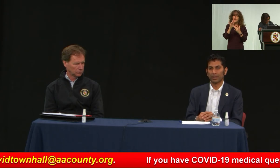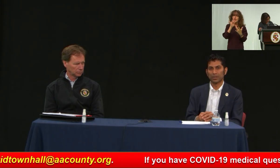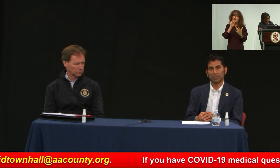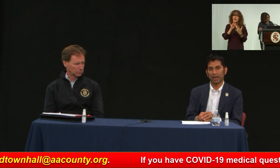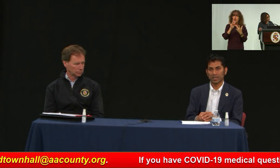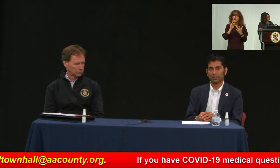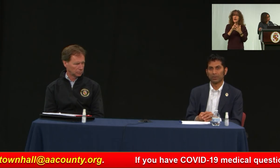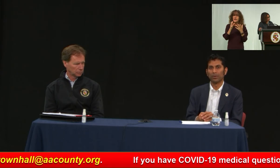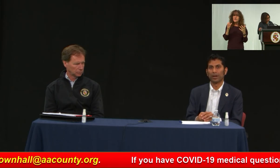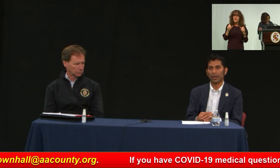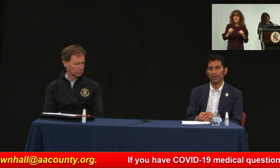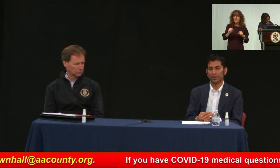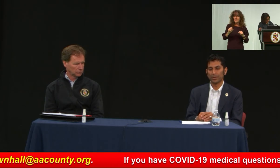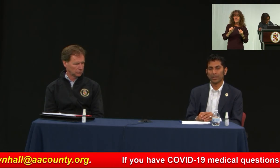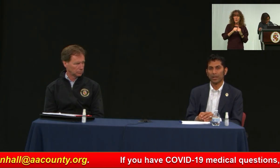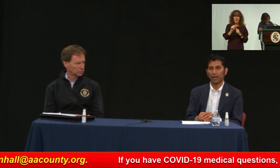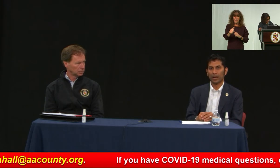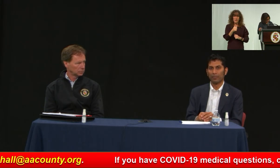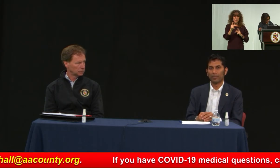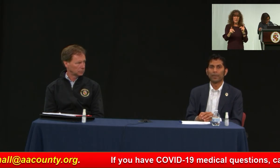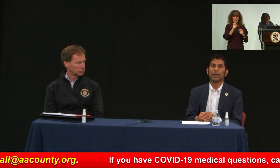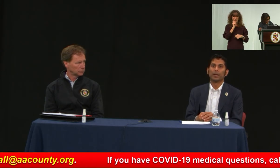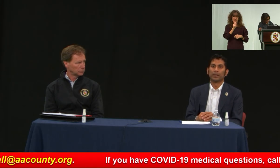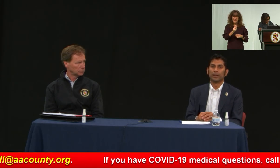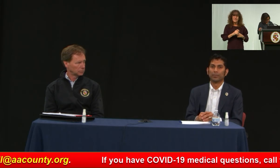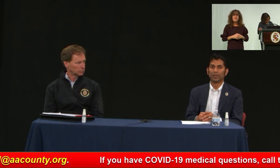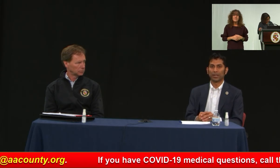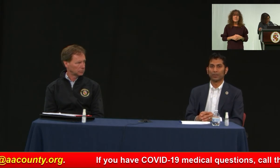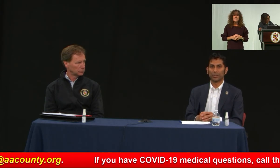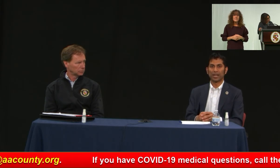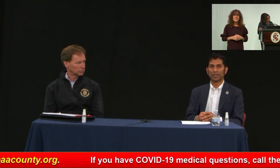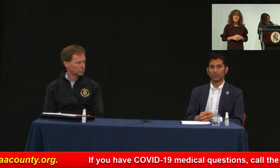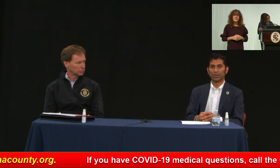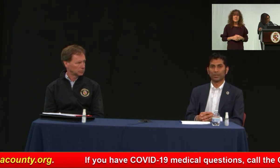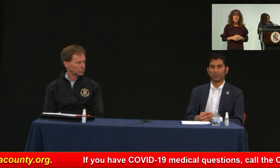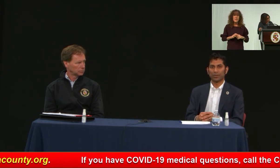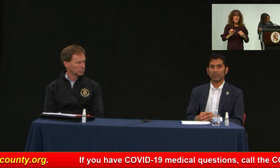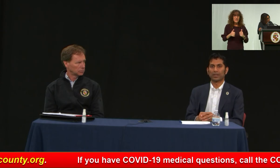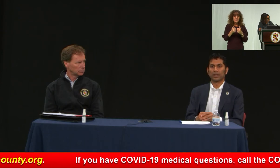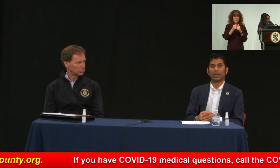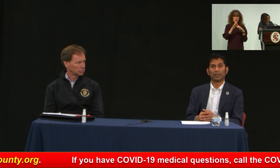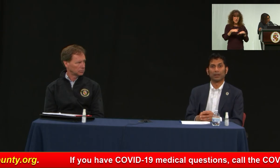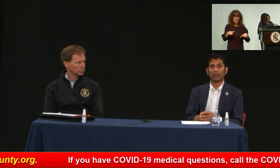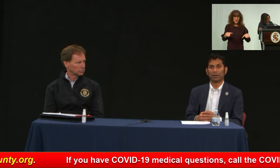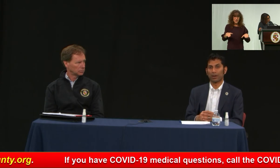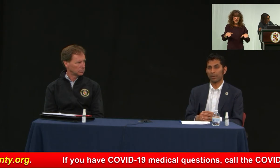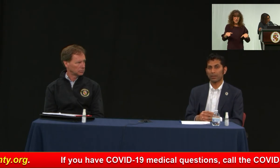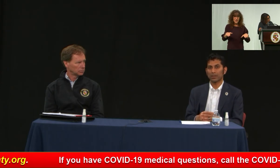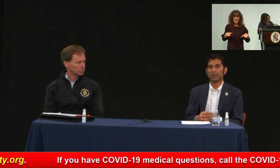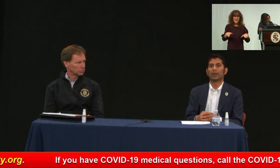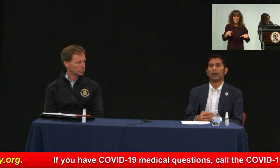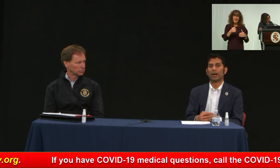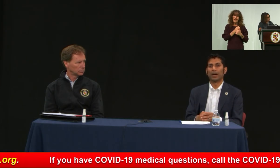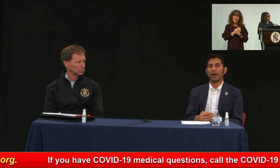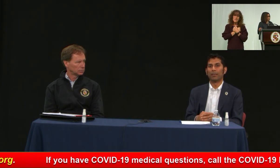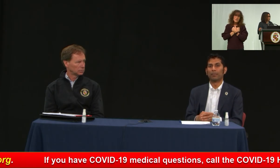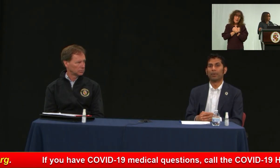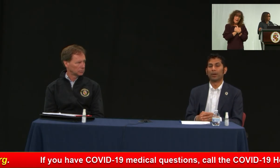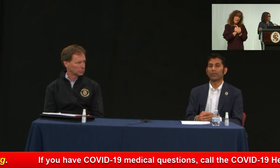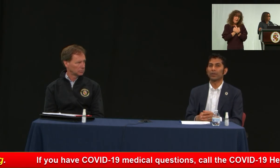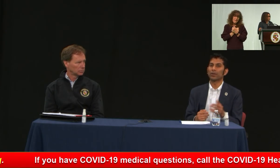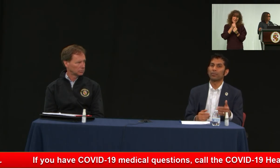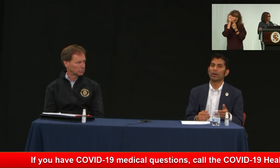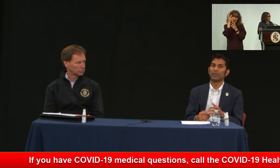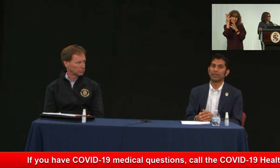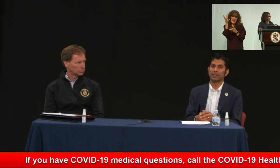contact as much as possible with others. The particular challenge with children is that they like to hug their grandparents,